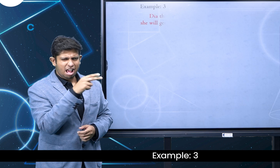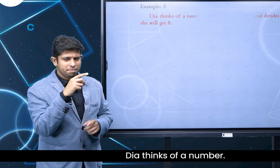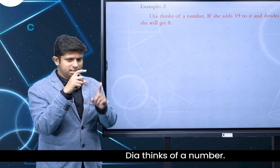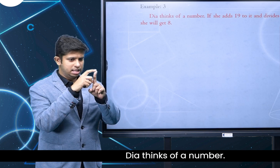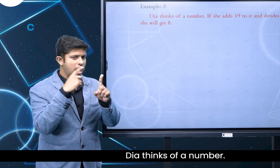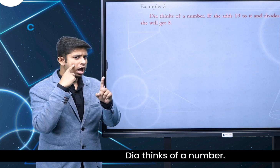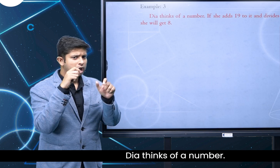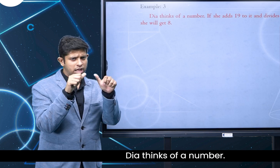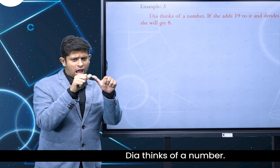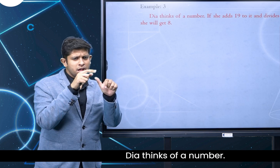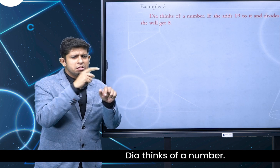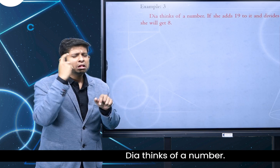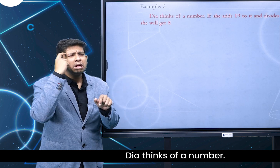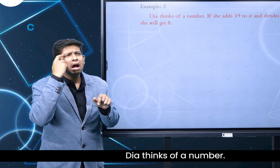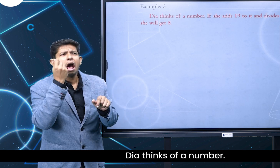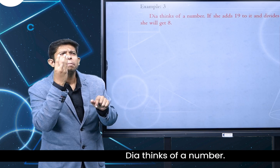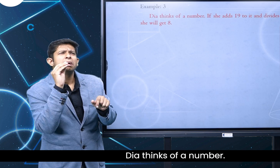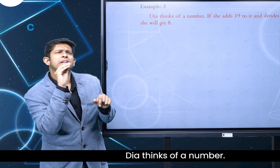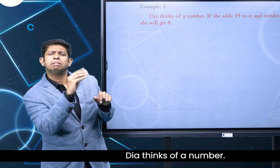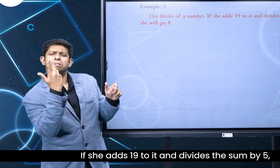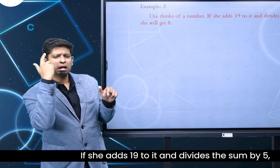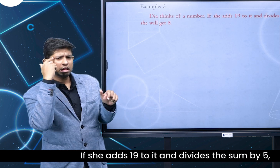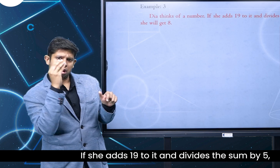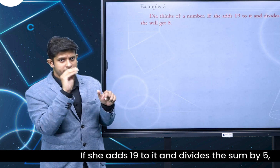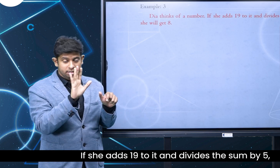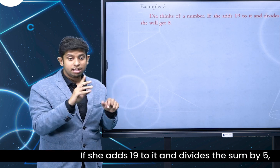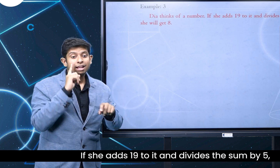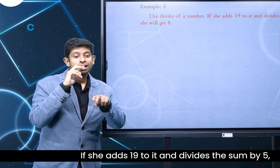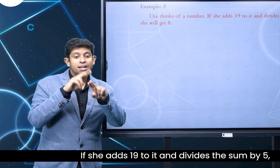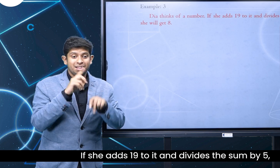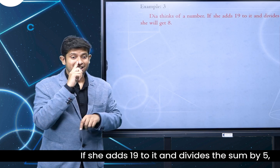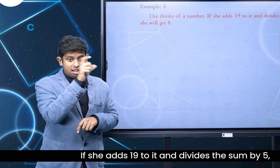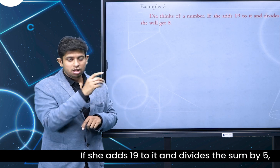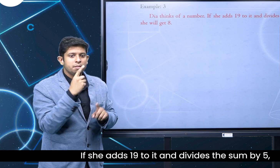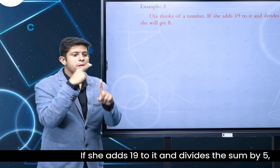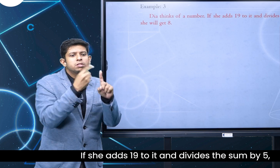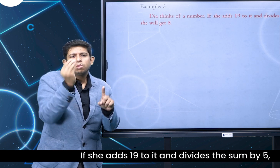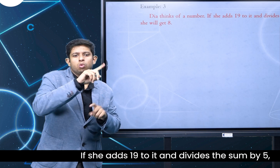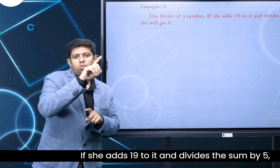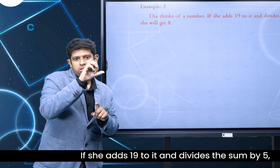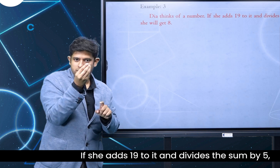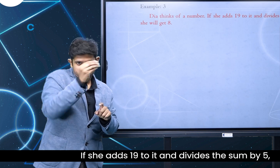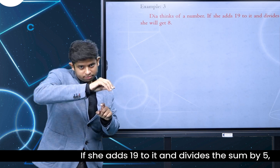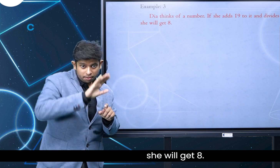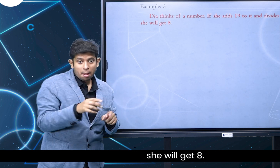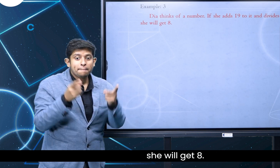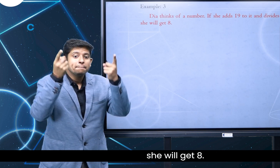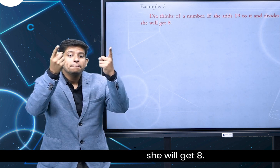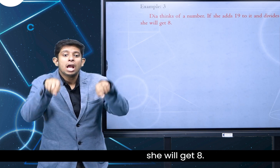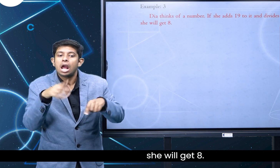Dia thinks of a number. If she adds 19 to it and divides the sum by 5, she will get 8.